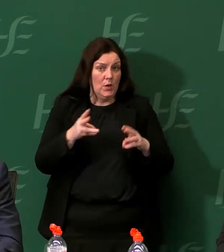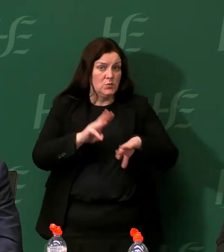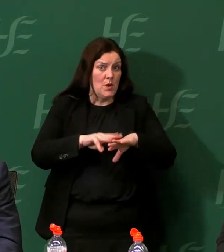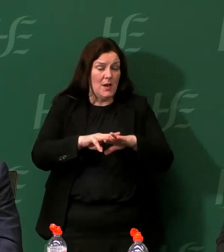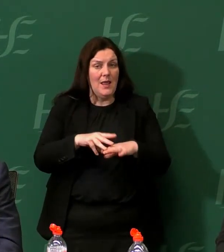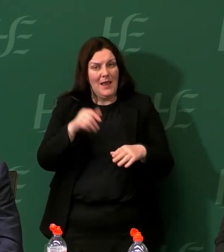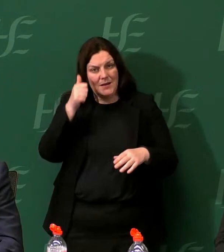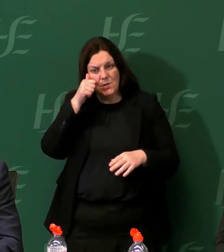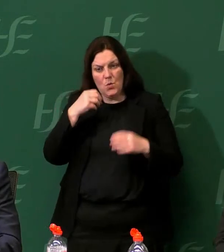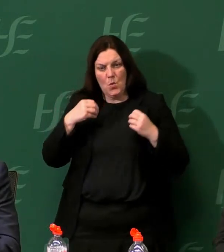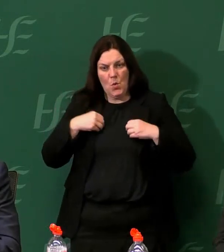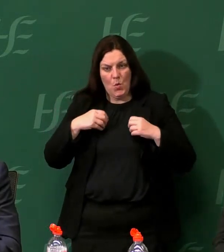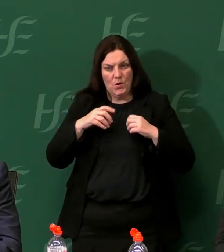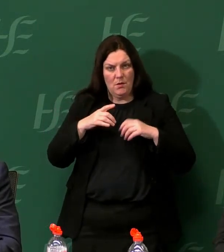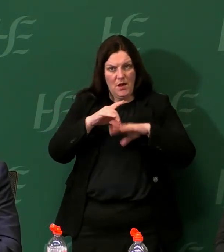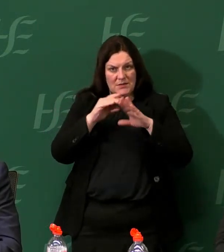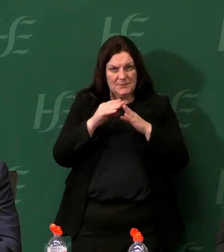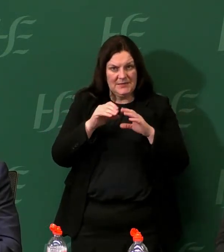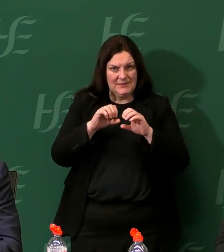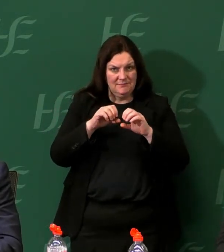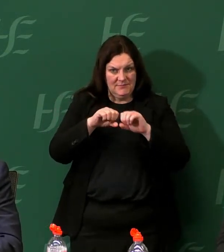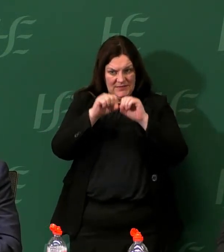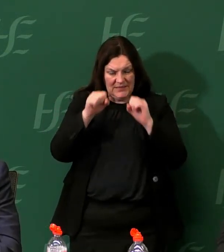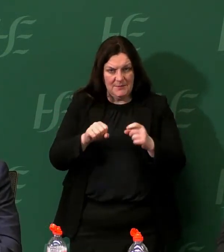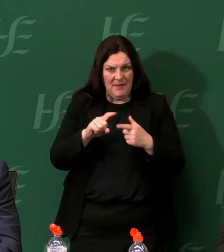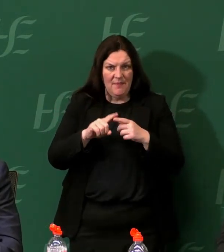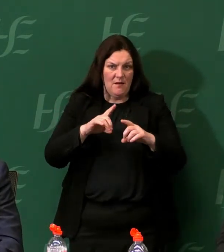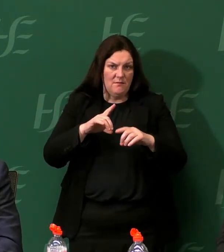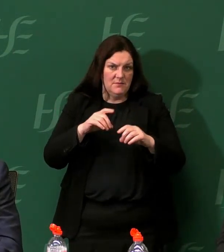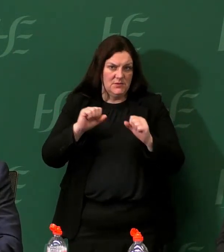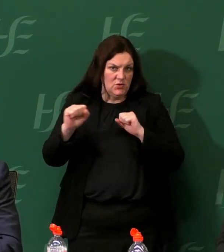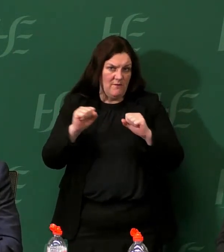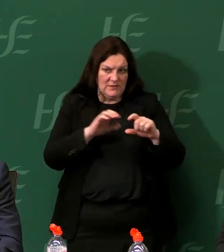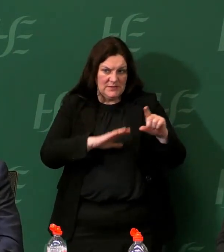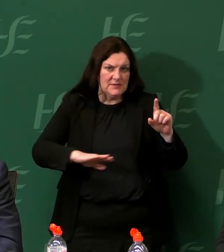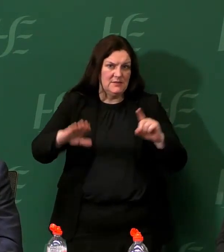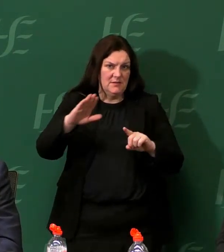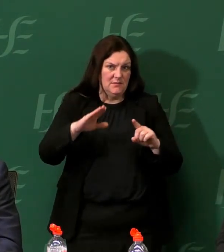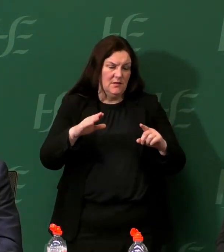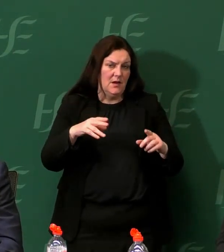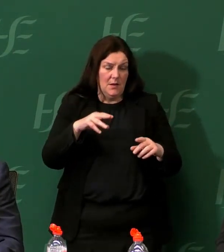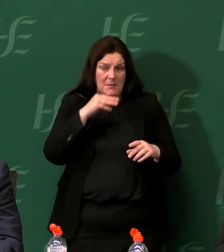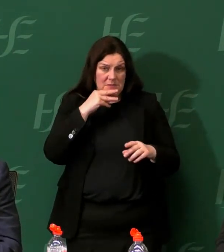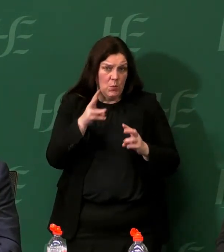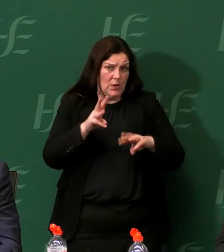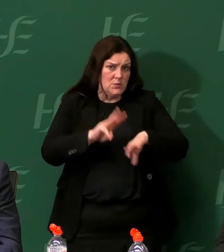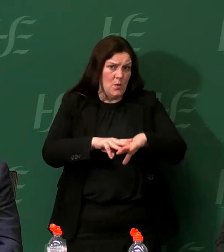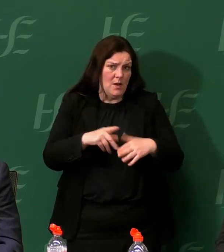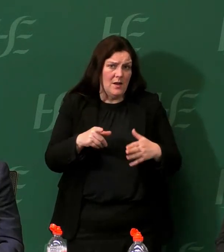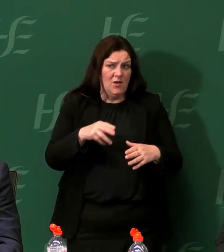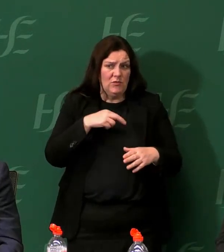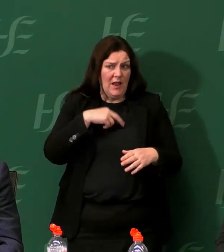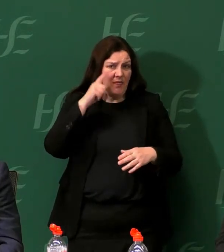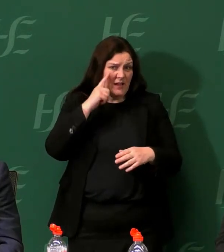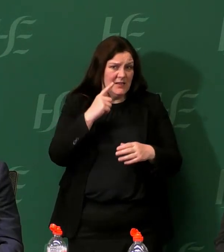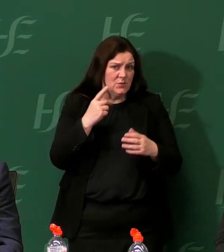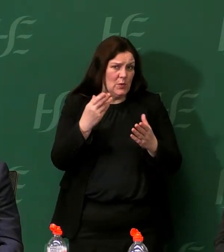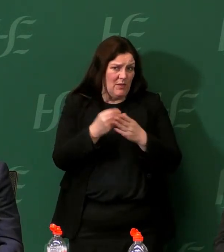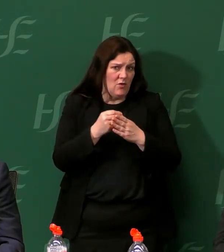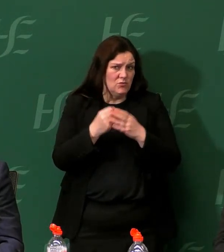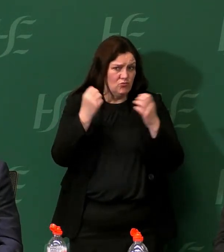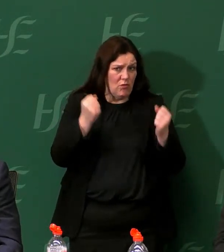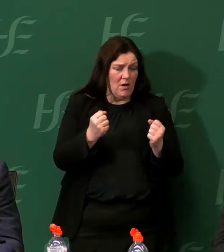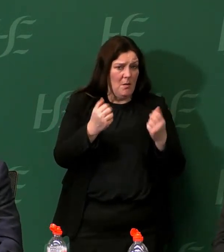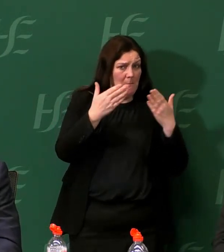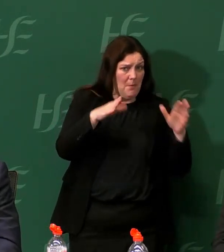and our community services to de-risk the hospitalisations have worked. Our the pressure on the hospitals have worked. So it's a combination, a strong combination with the